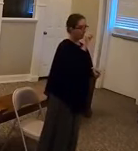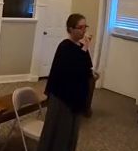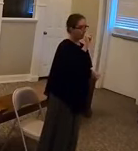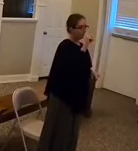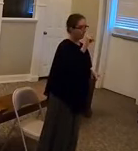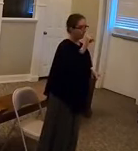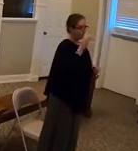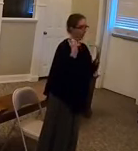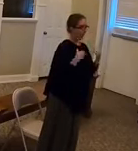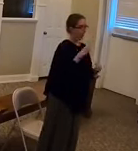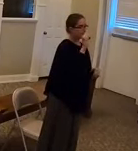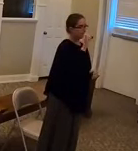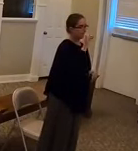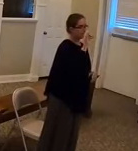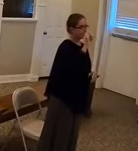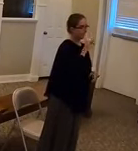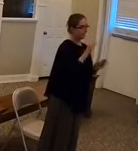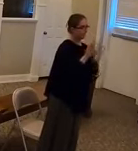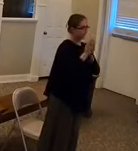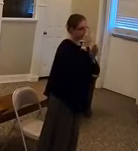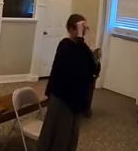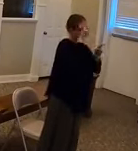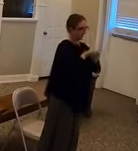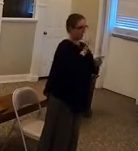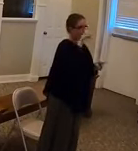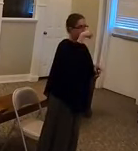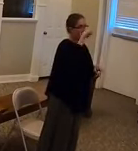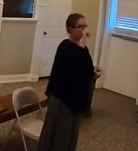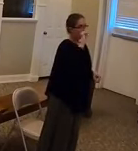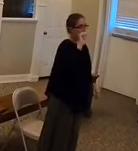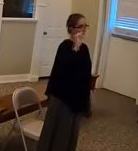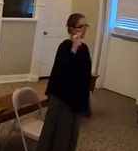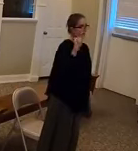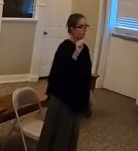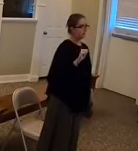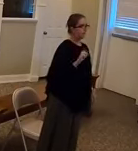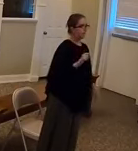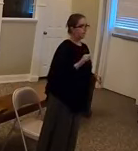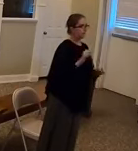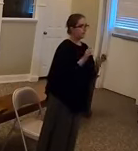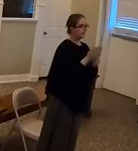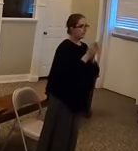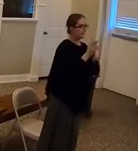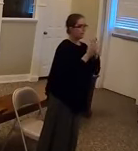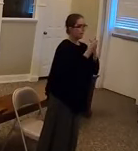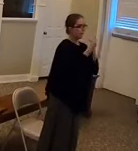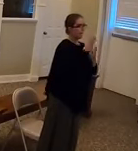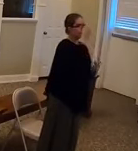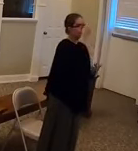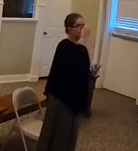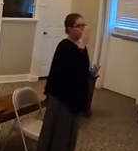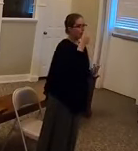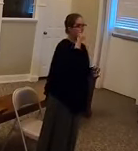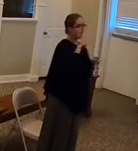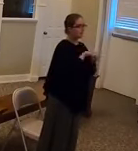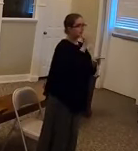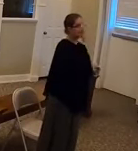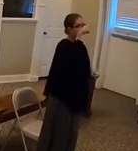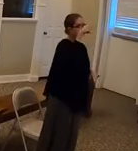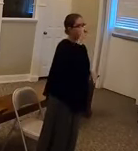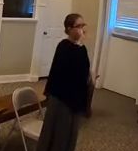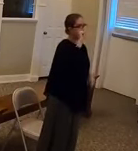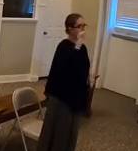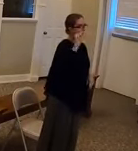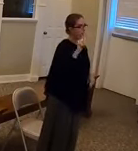who has COVID. We need to continue to pray for Brother Quinn. Amen. We need to pray for both of them. Amen. Brother and Sister Quinn.